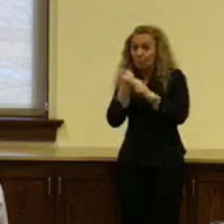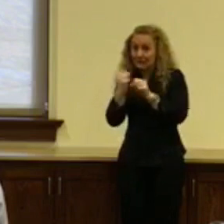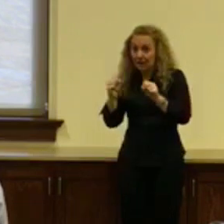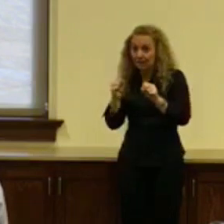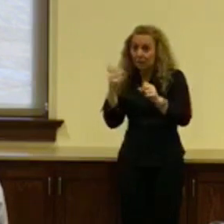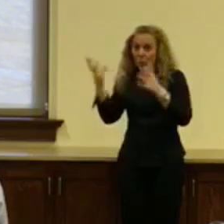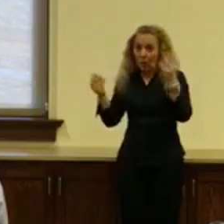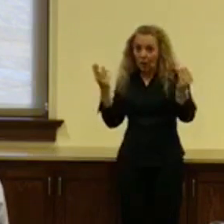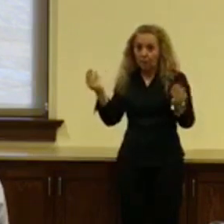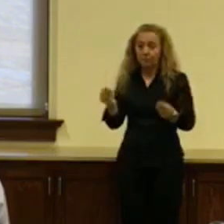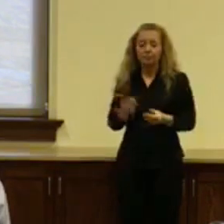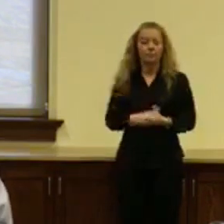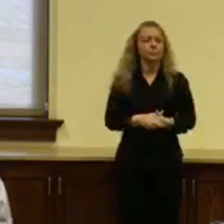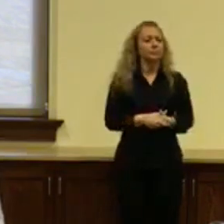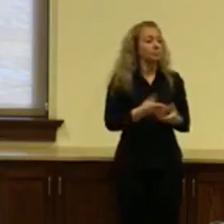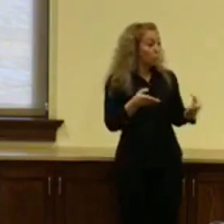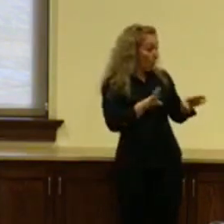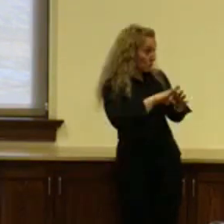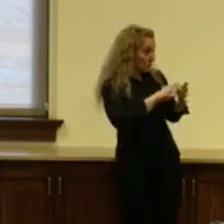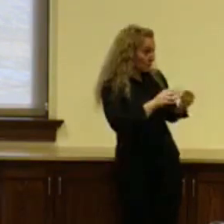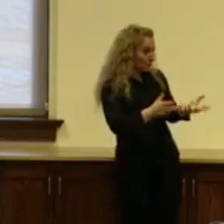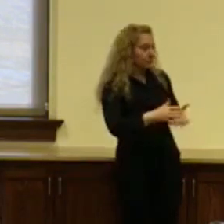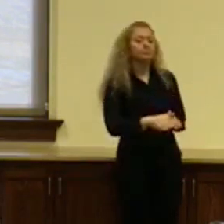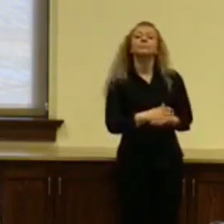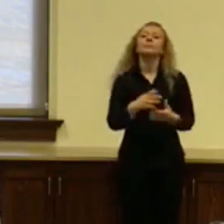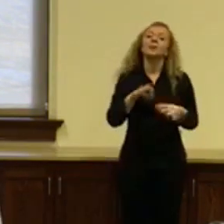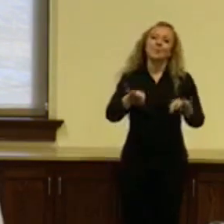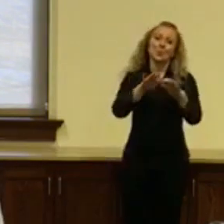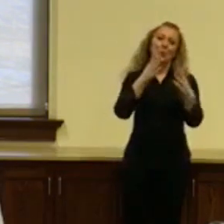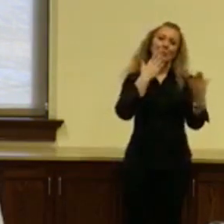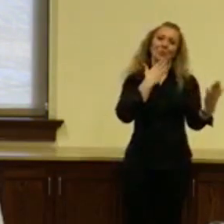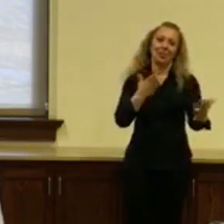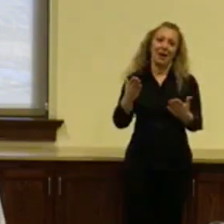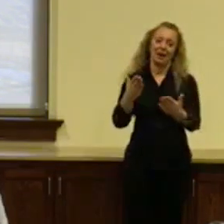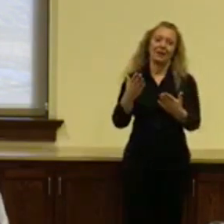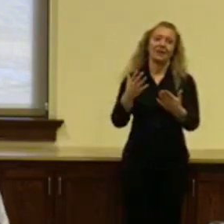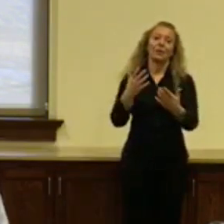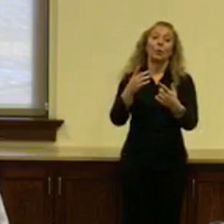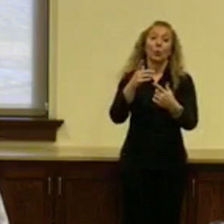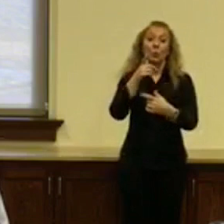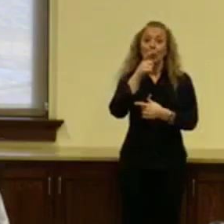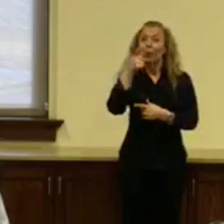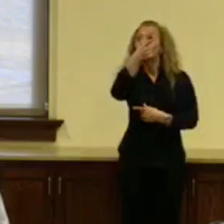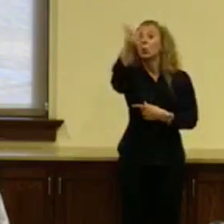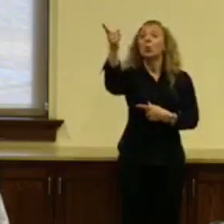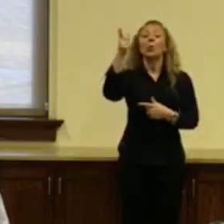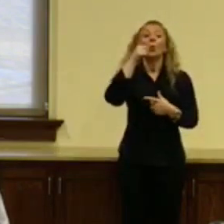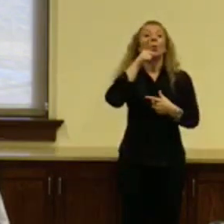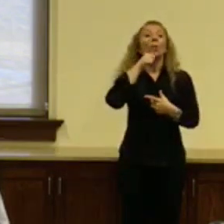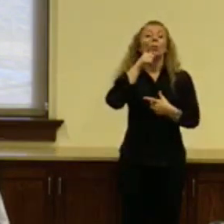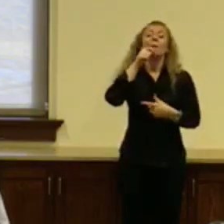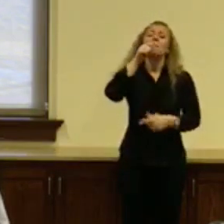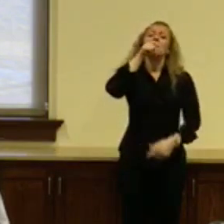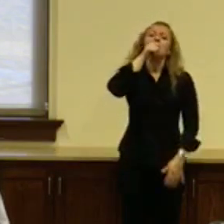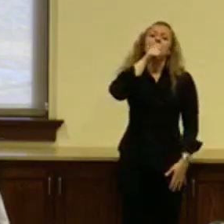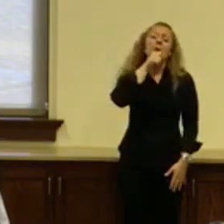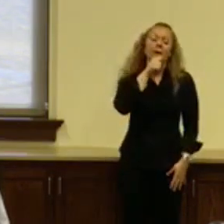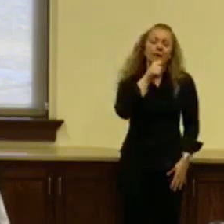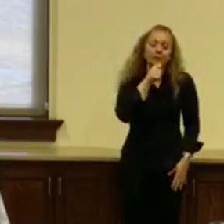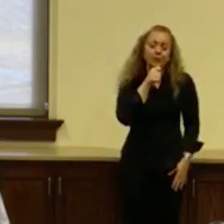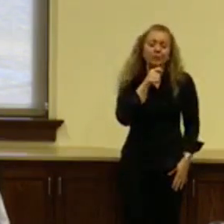Any closing statements? Yeah, I want to thank. I just want to thank the folks out there who have been so patient and